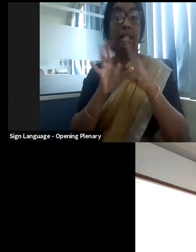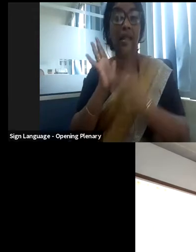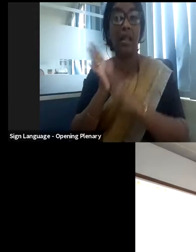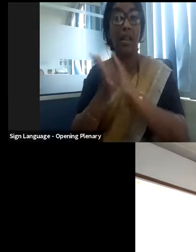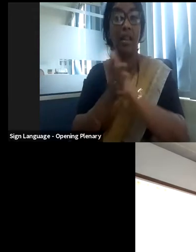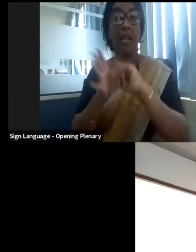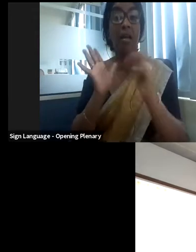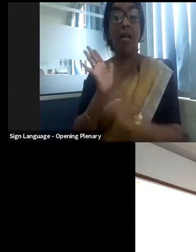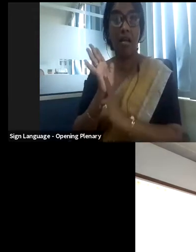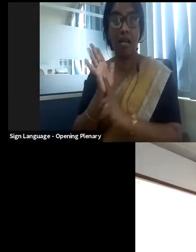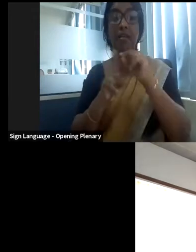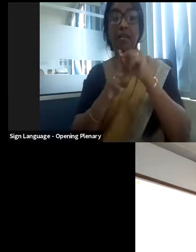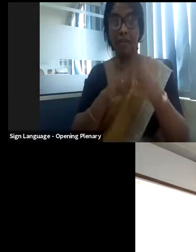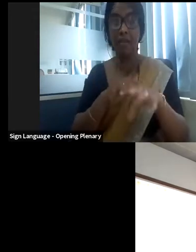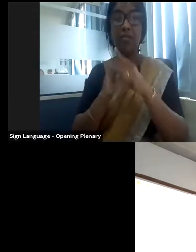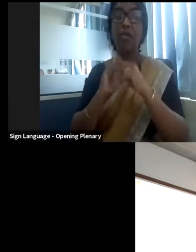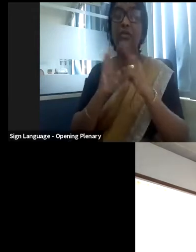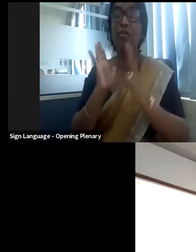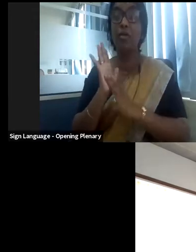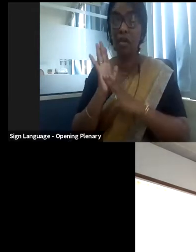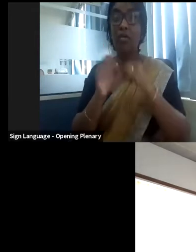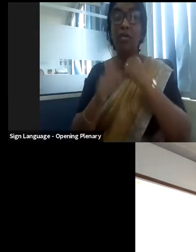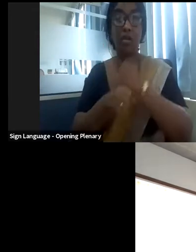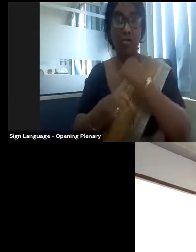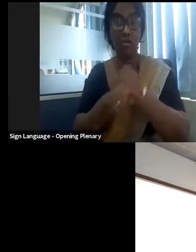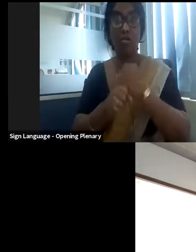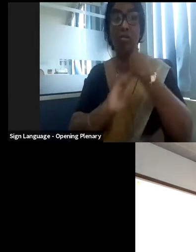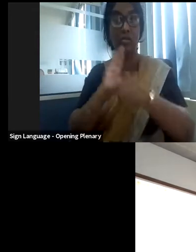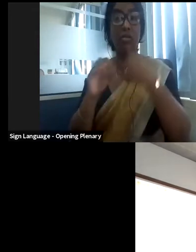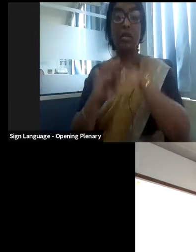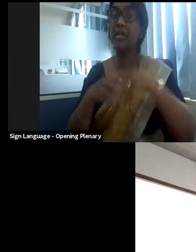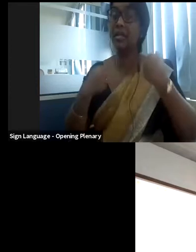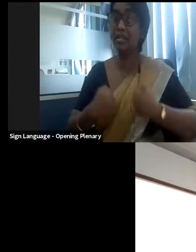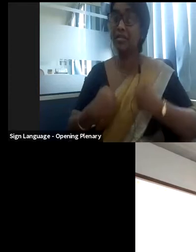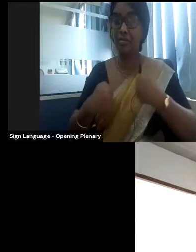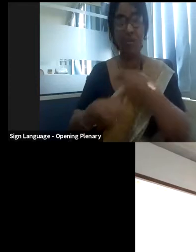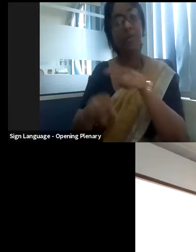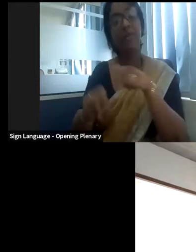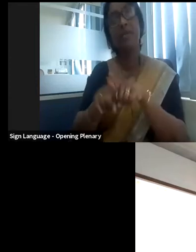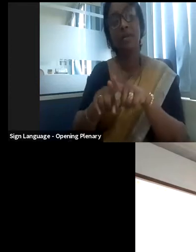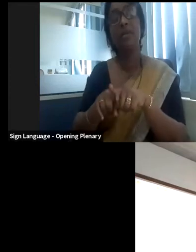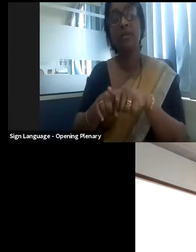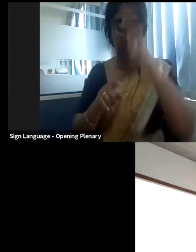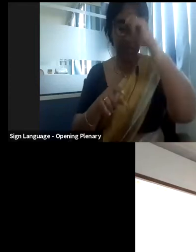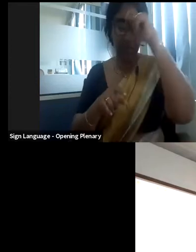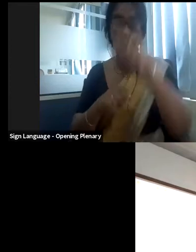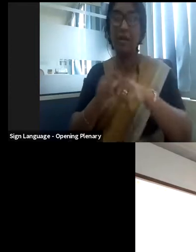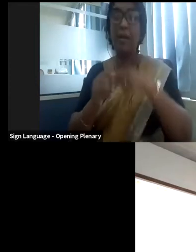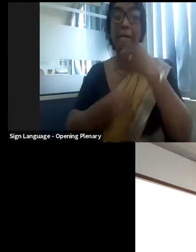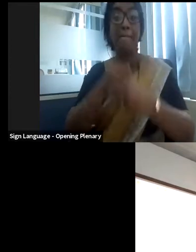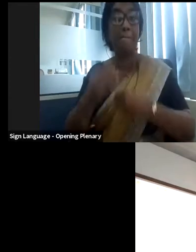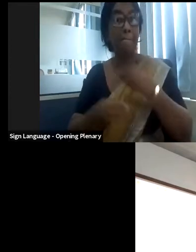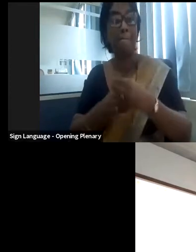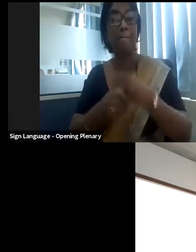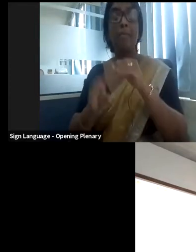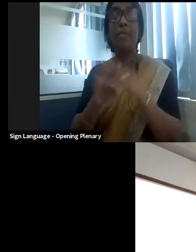UN Global Compact Network Sri Lanka, who will highlight the role of business in moving forward the 2030 agenda. Mr.